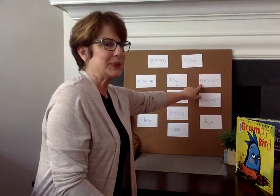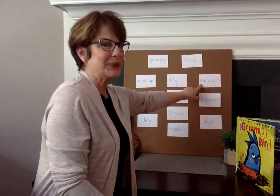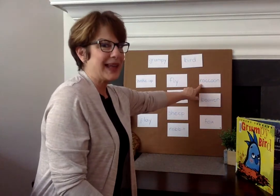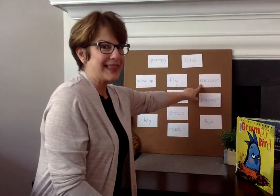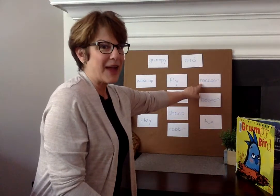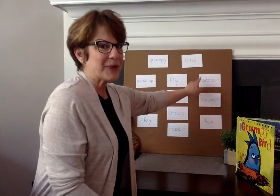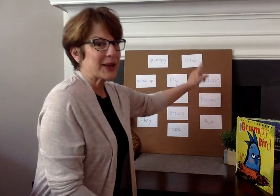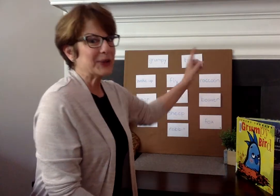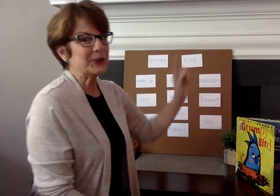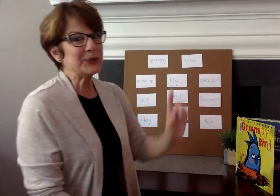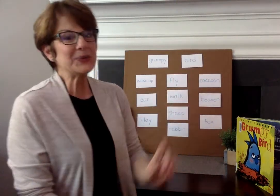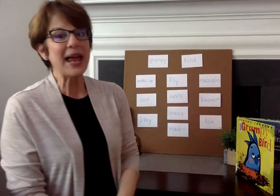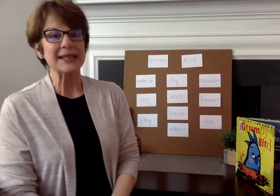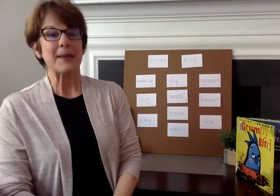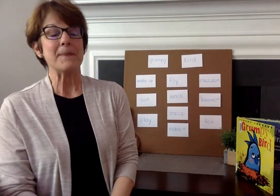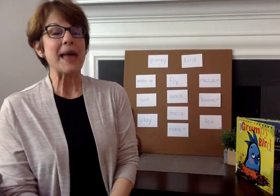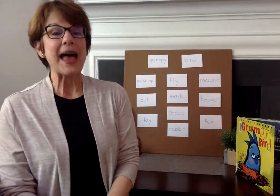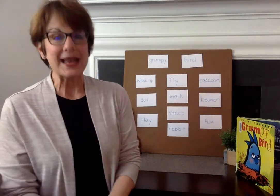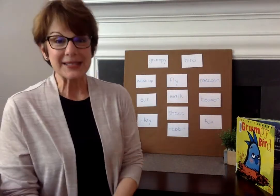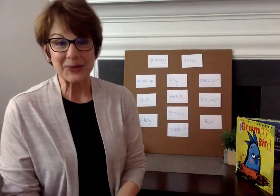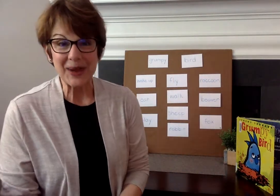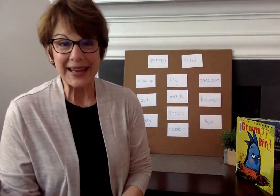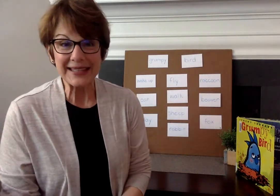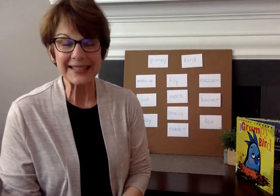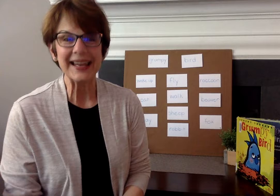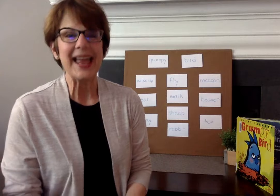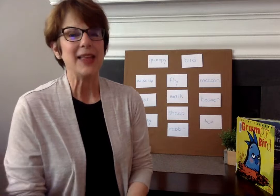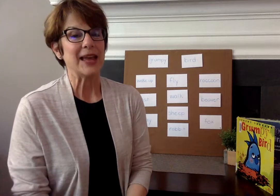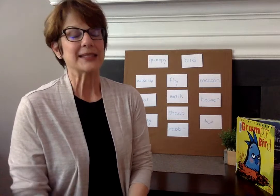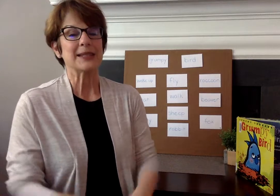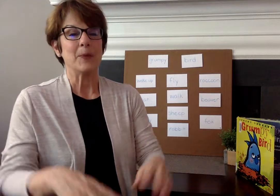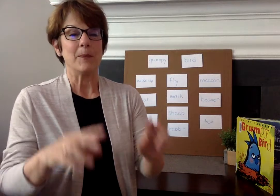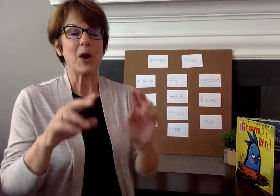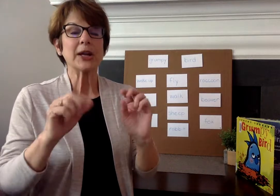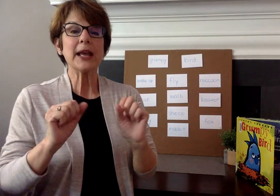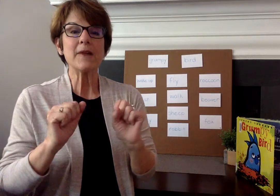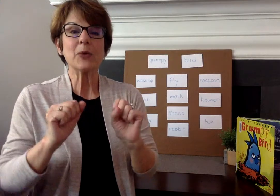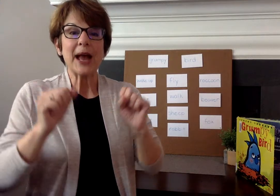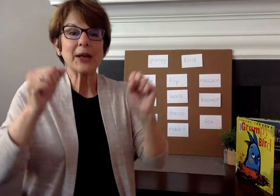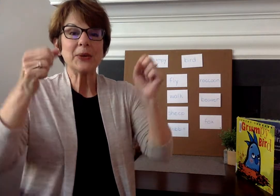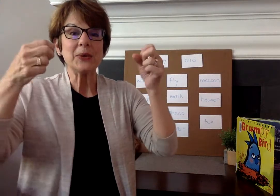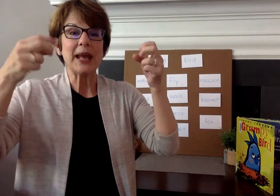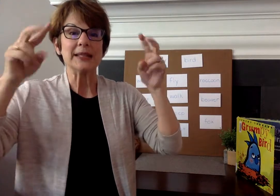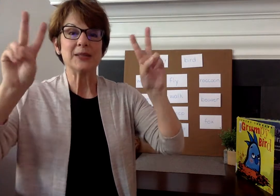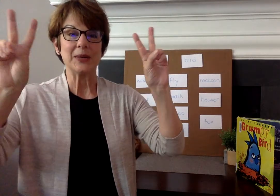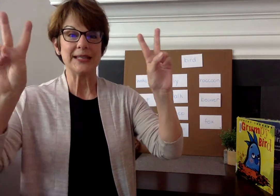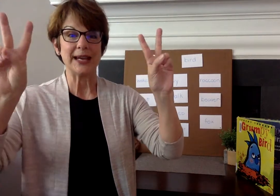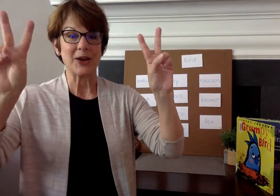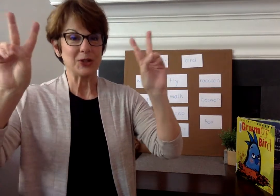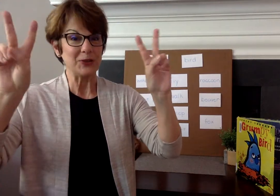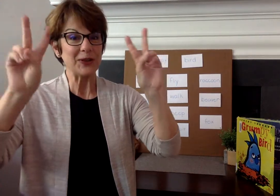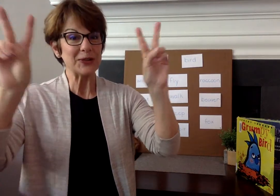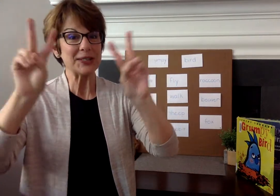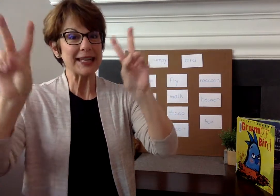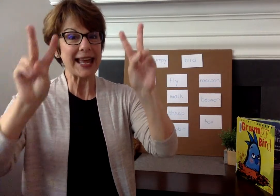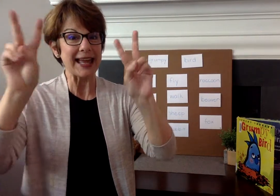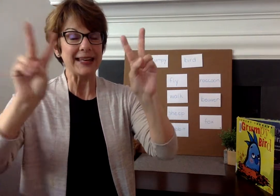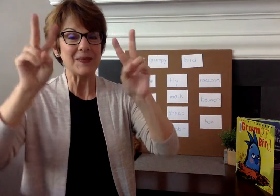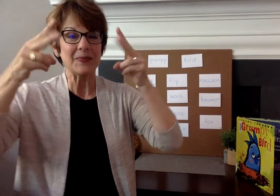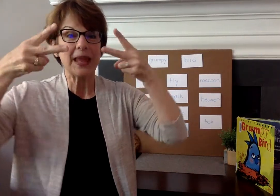Raccoon. That raccoon has a mask, right? That's the marking of a raccoon. And so we take our 2 fingers again,